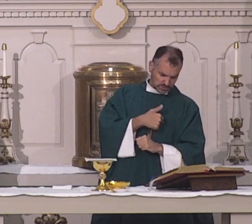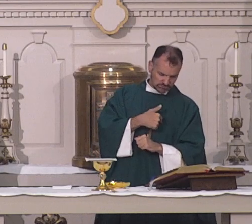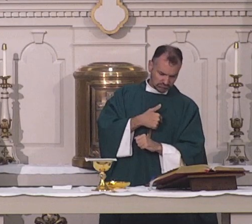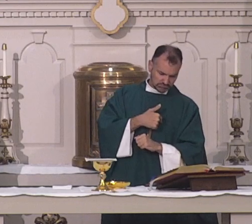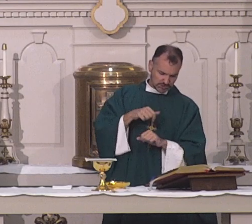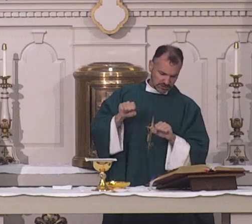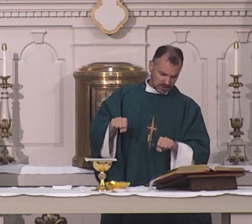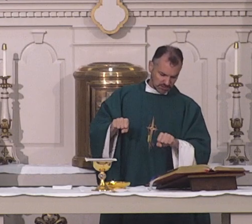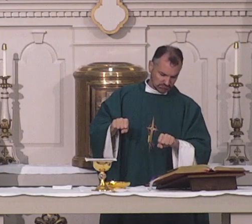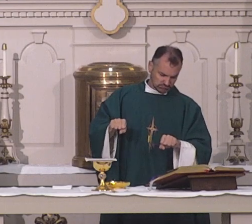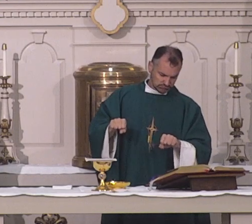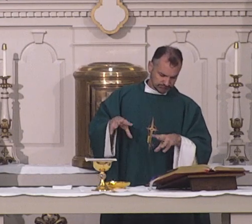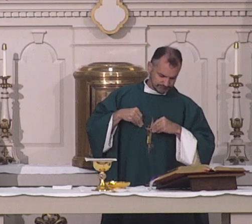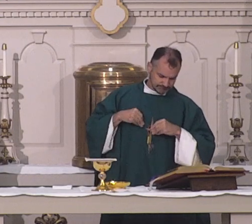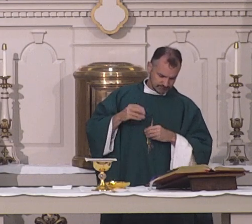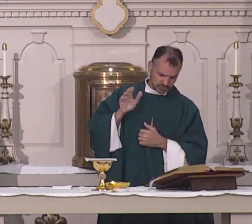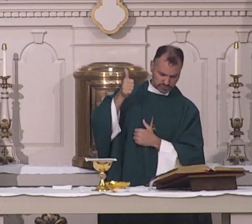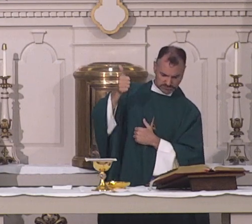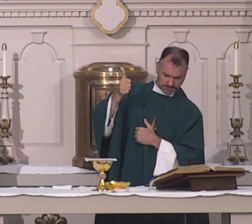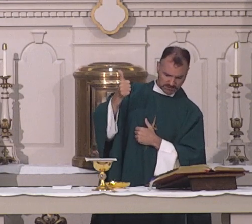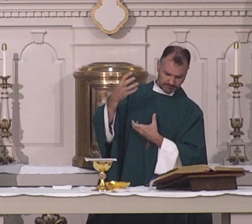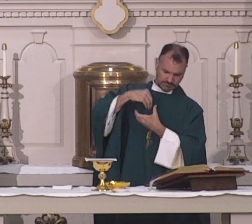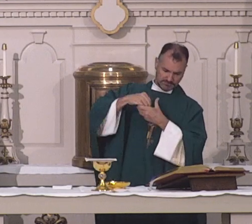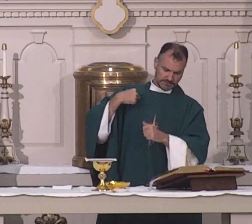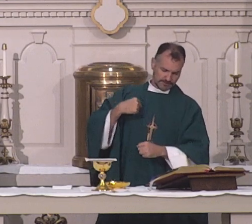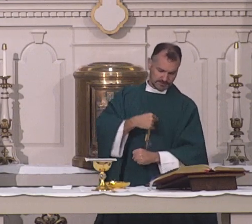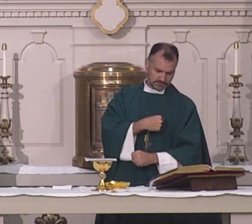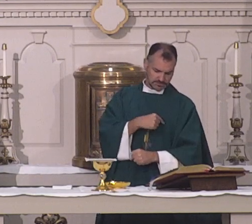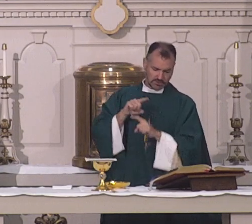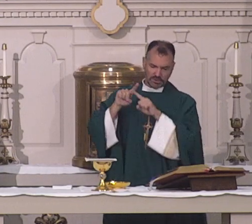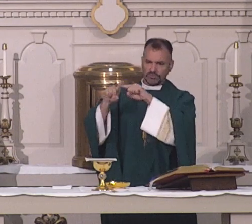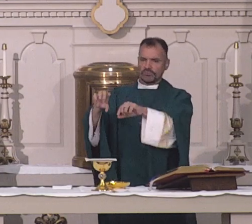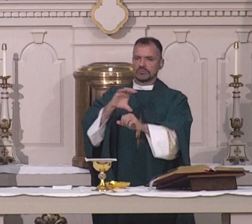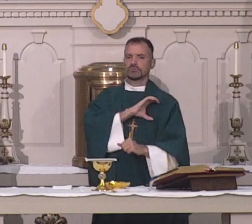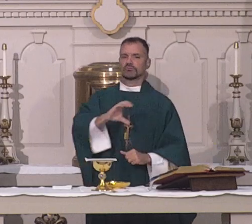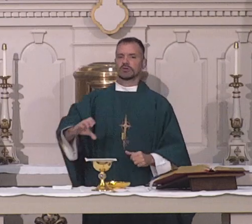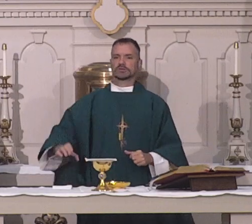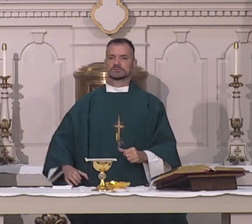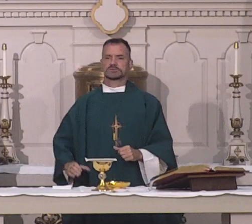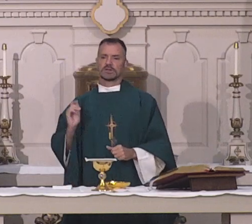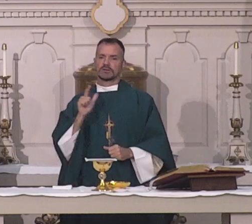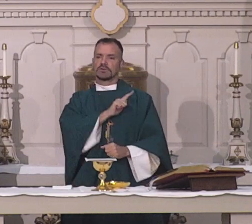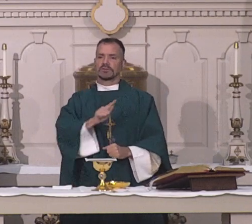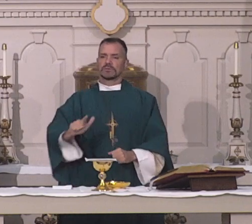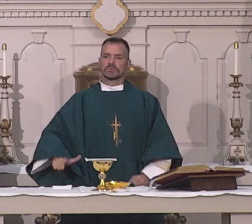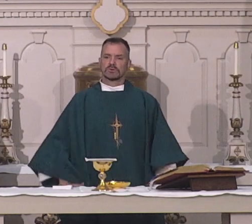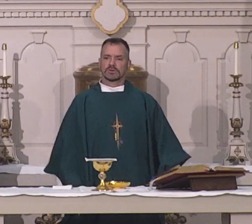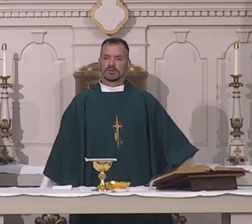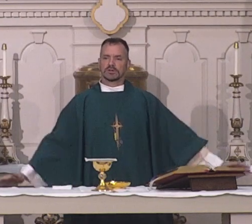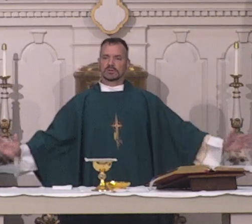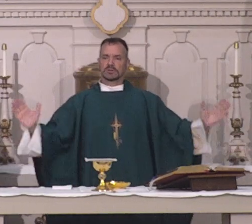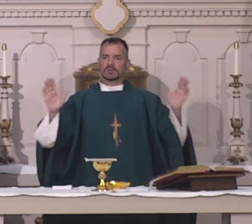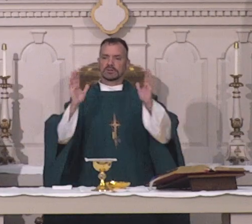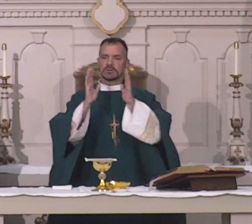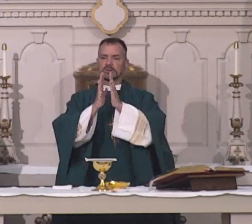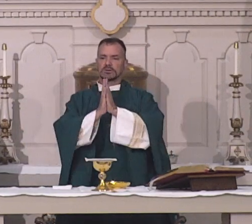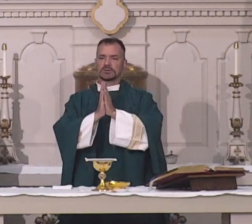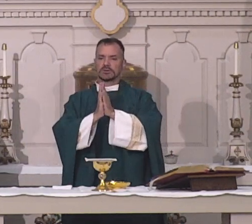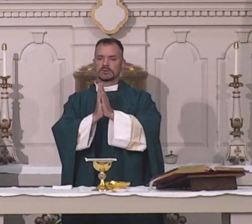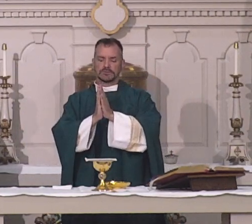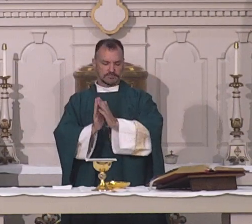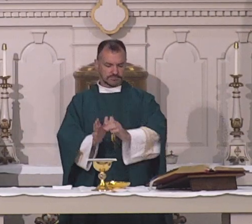by offering what you have given, we may merit to receive your very self. Through Christ our